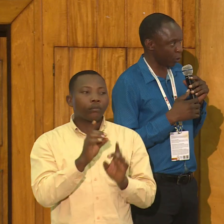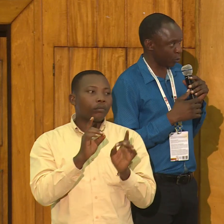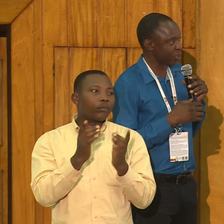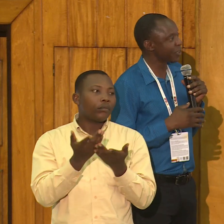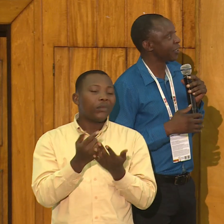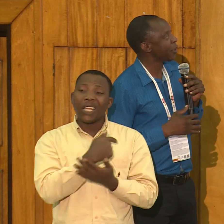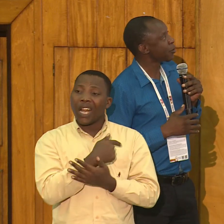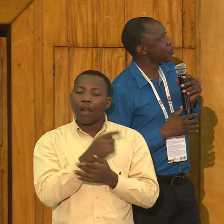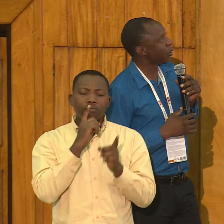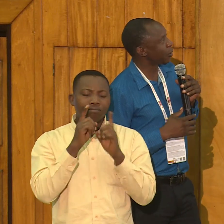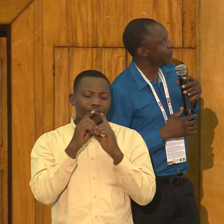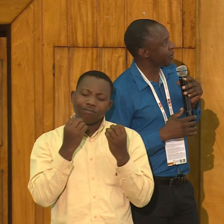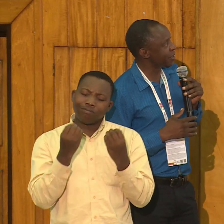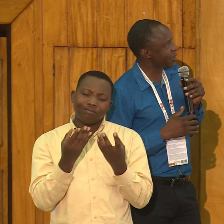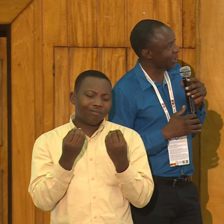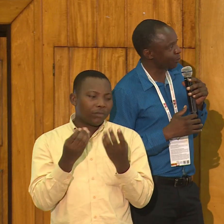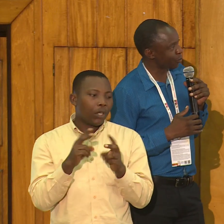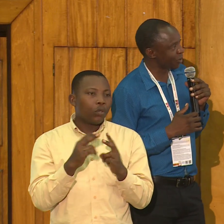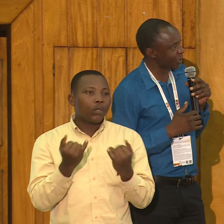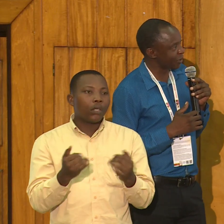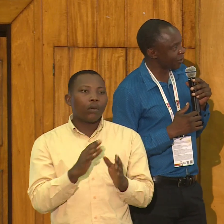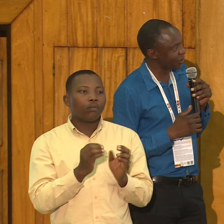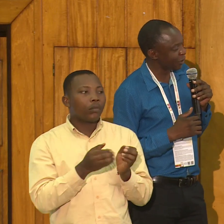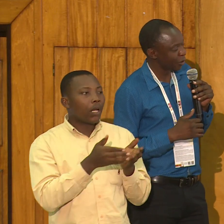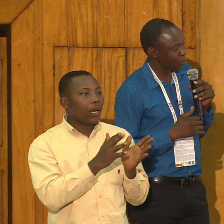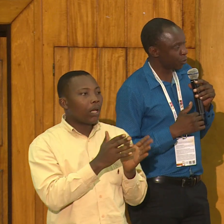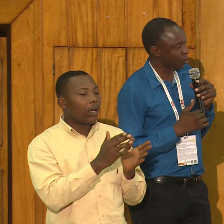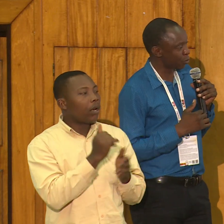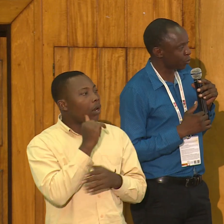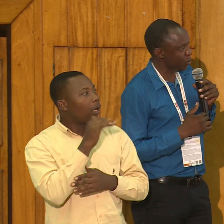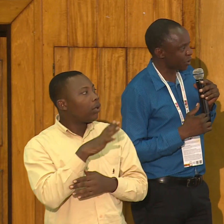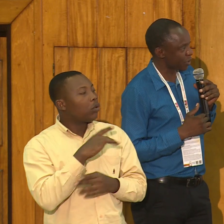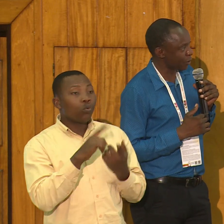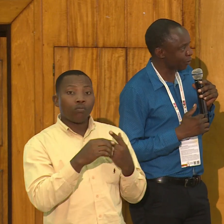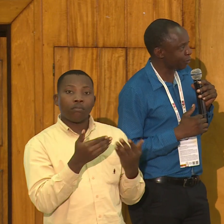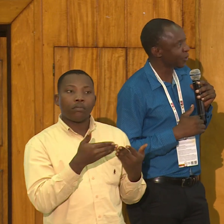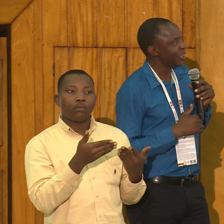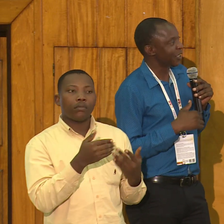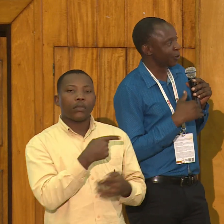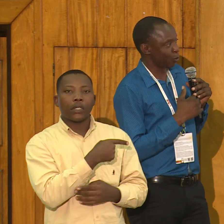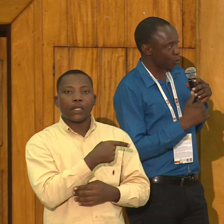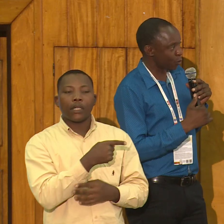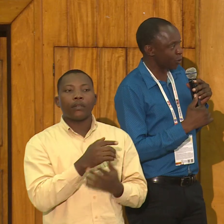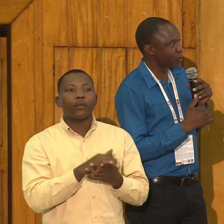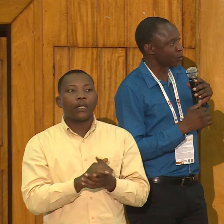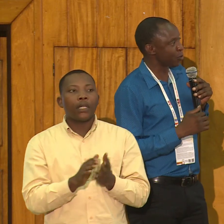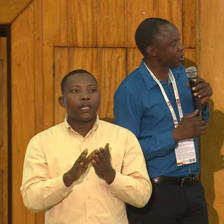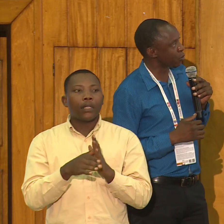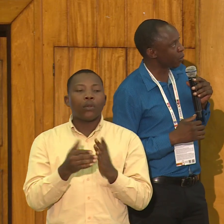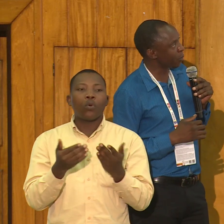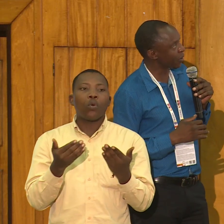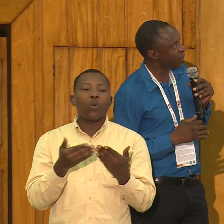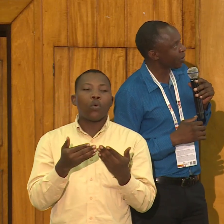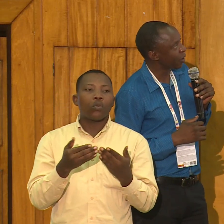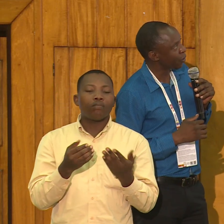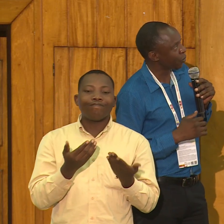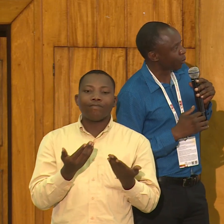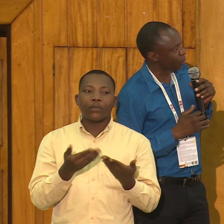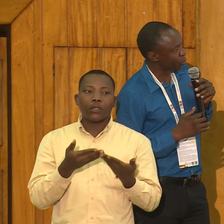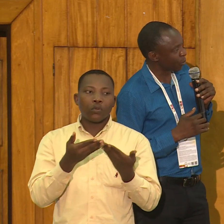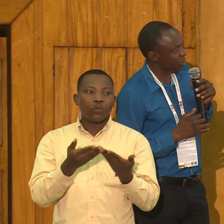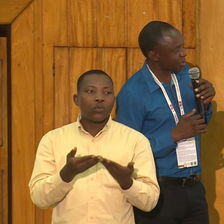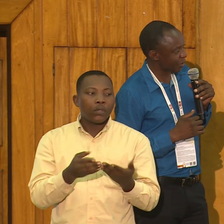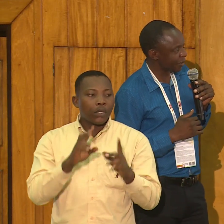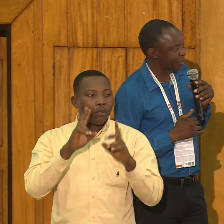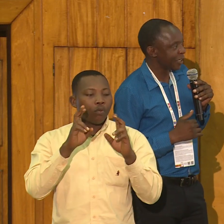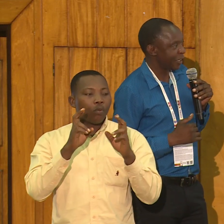talk a lot. So I'll leave this time to the lady to introduce yourself and also introduce the topic you are